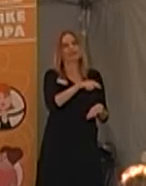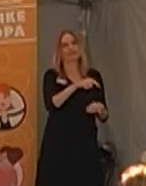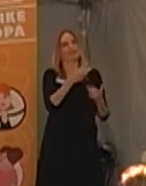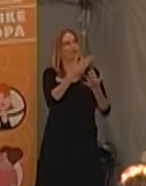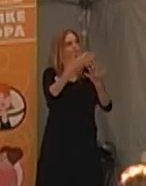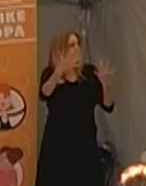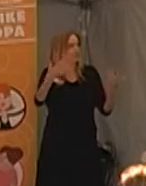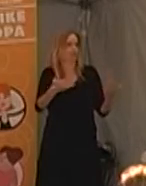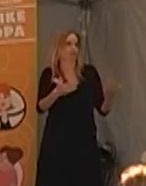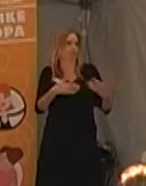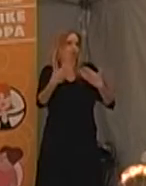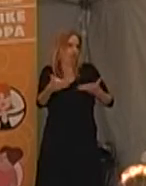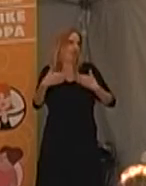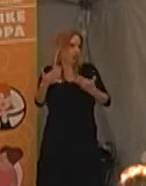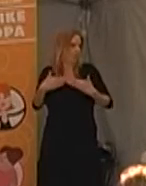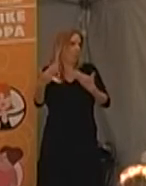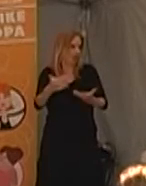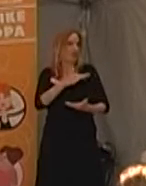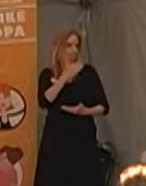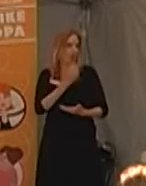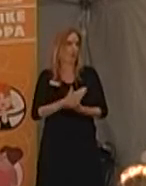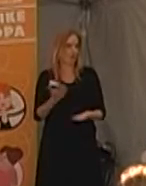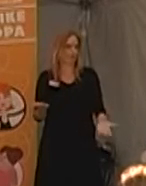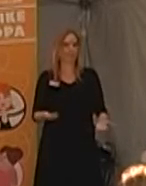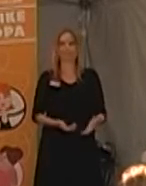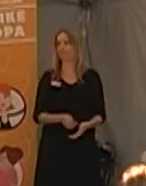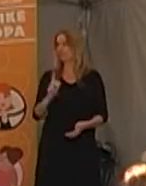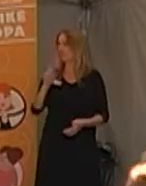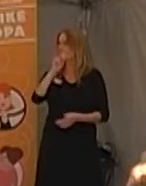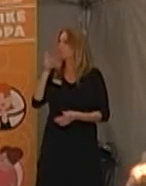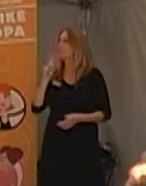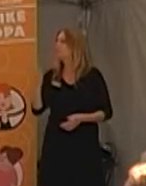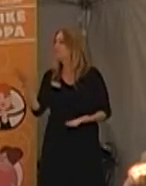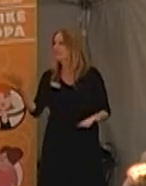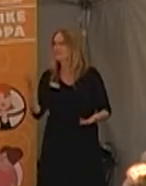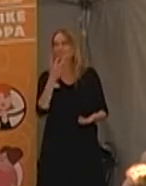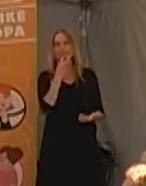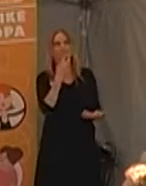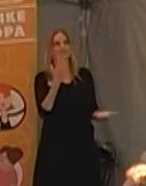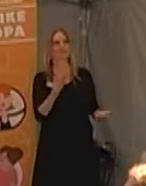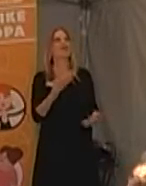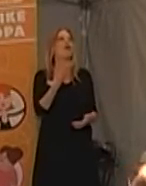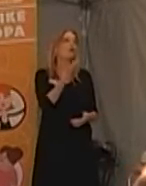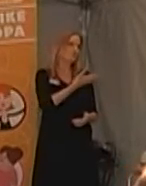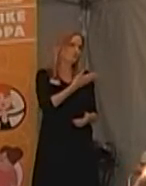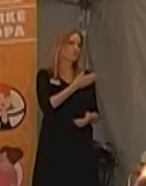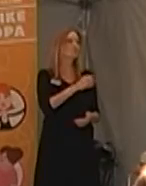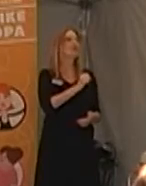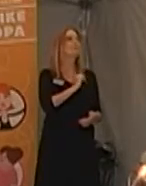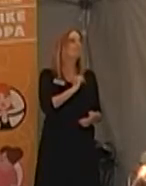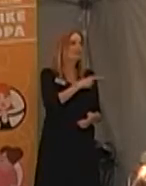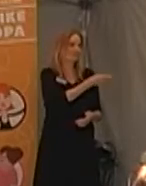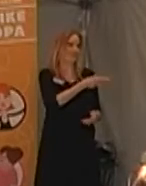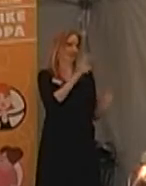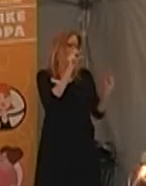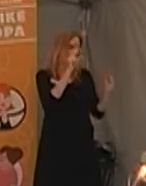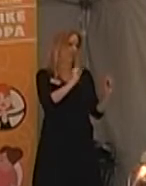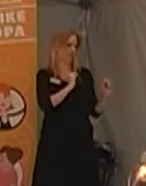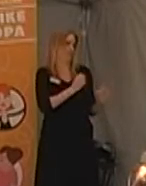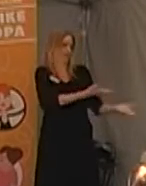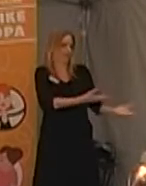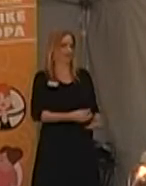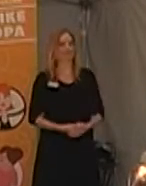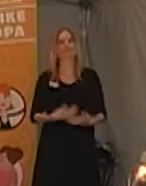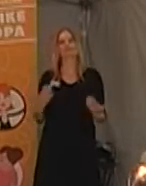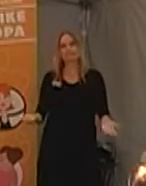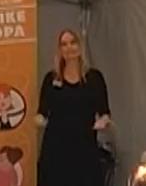on. So, what was the question again? The question was, why on earth are you guys so happy? Yeah, exactly.